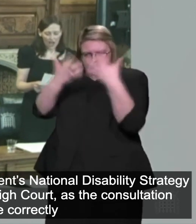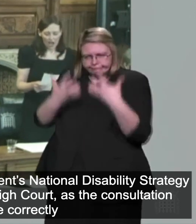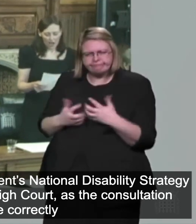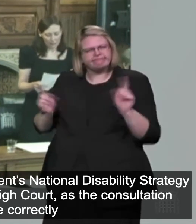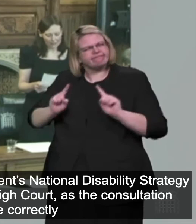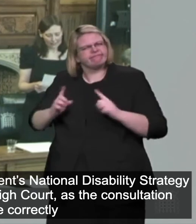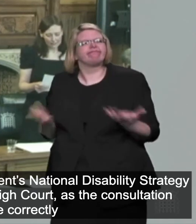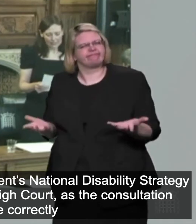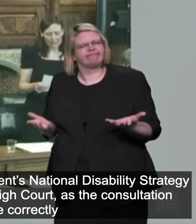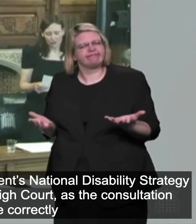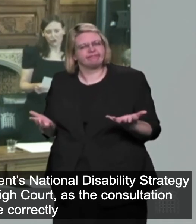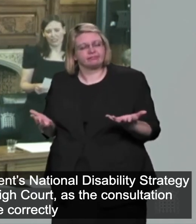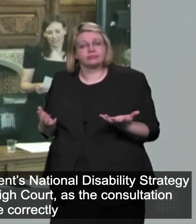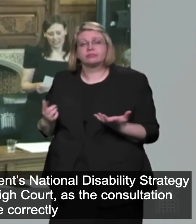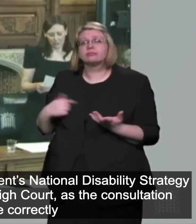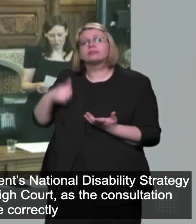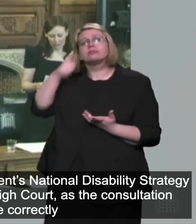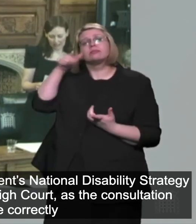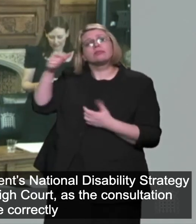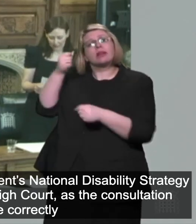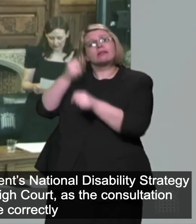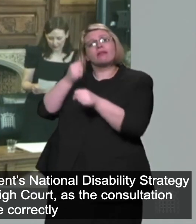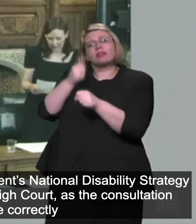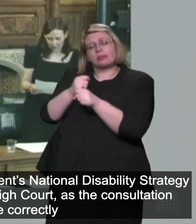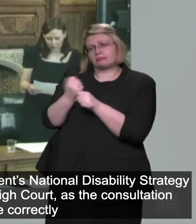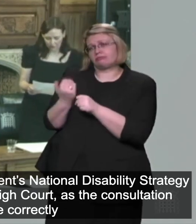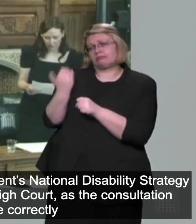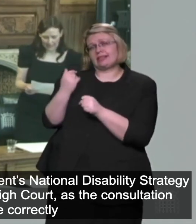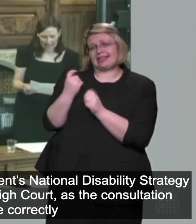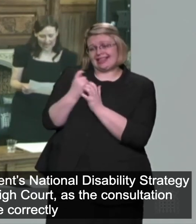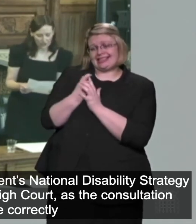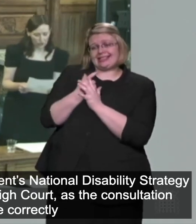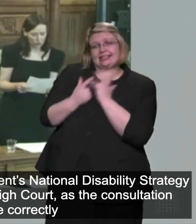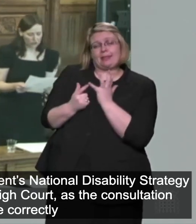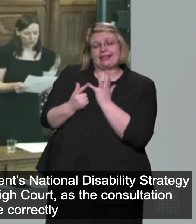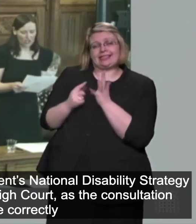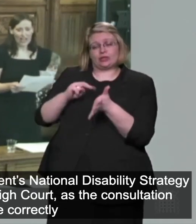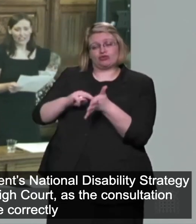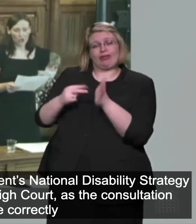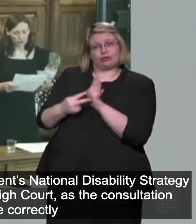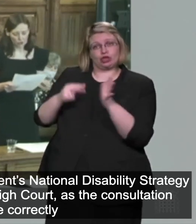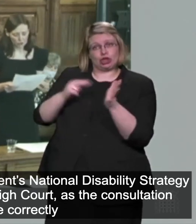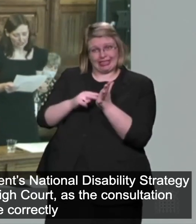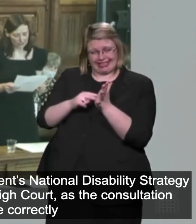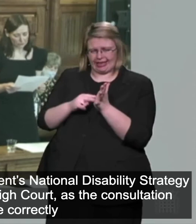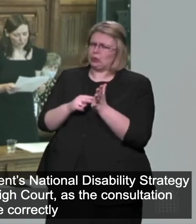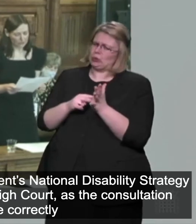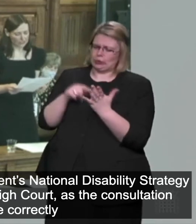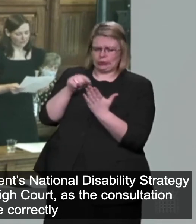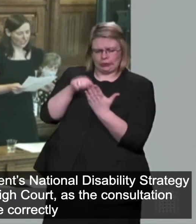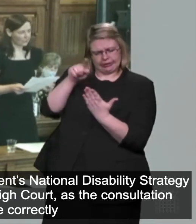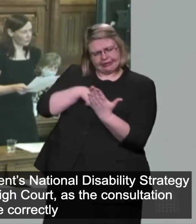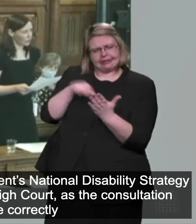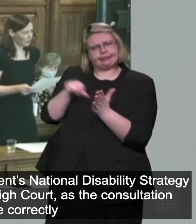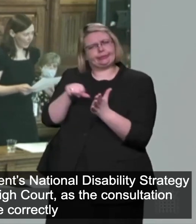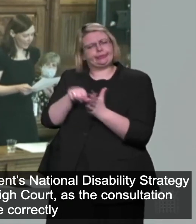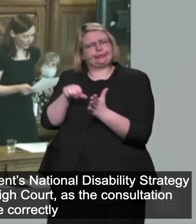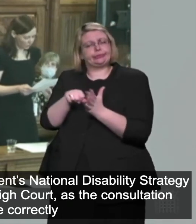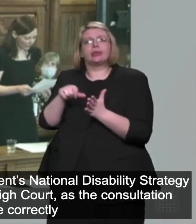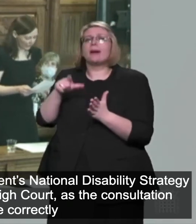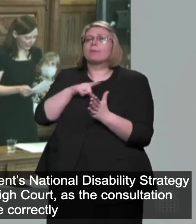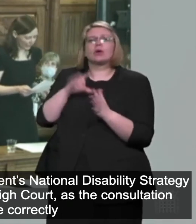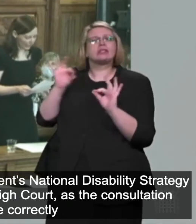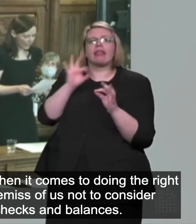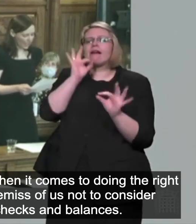national disability strategy was recently found to be unlawful by the High Court as a consultation process failed to